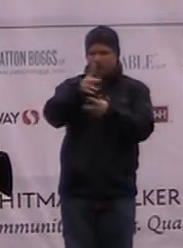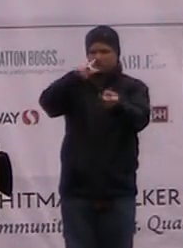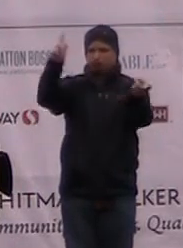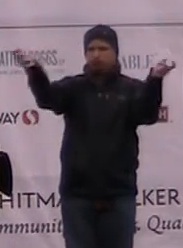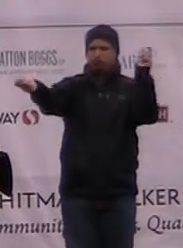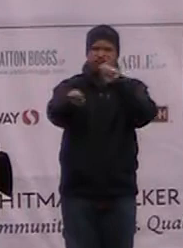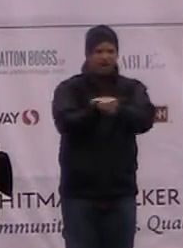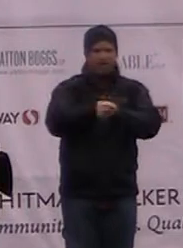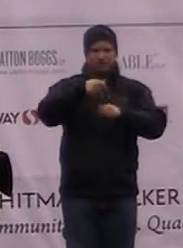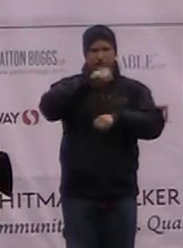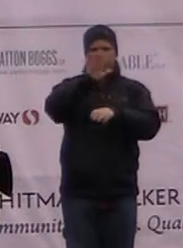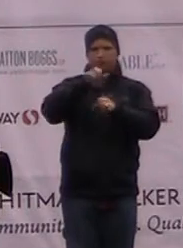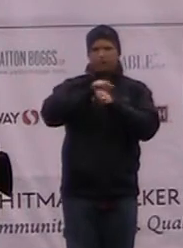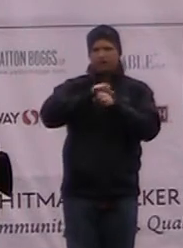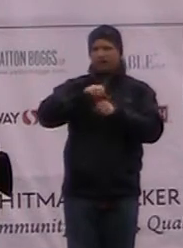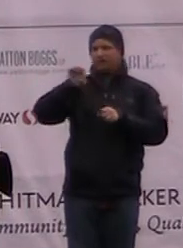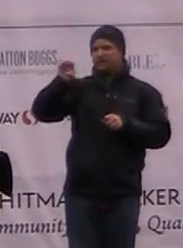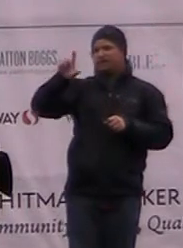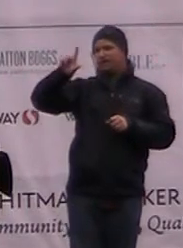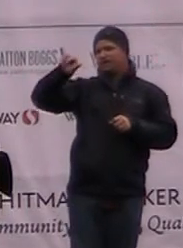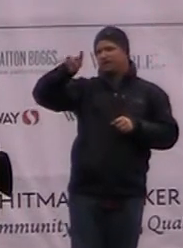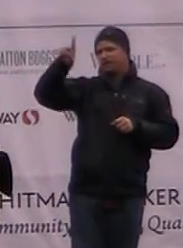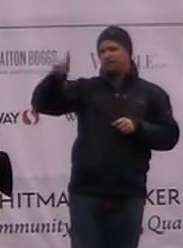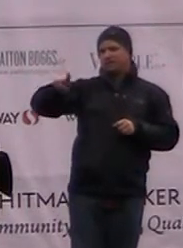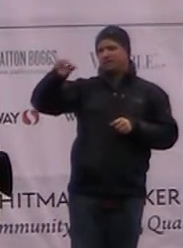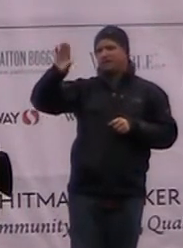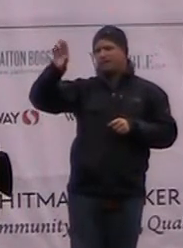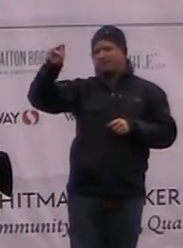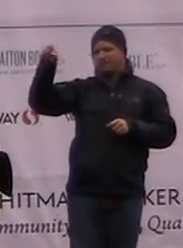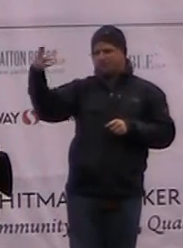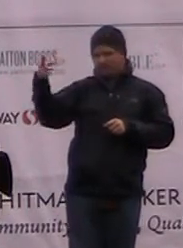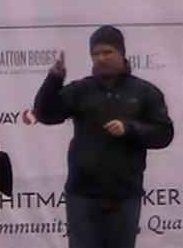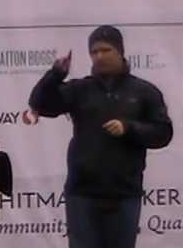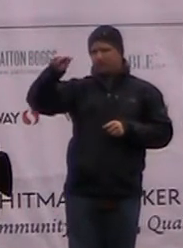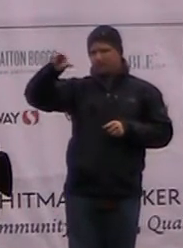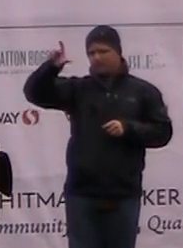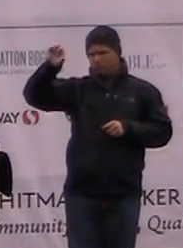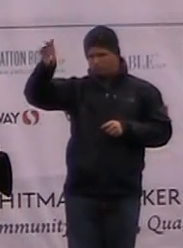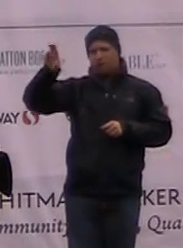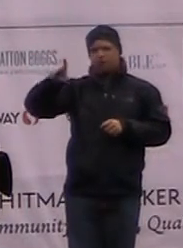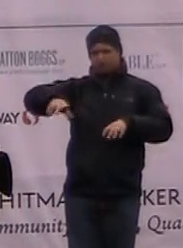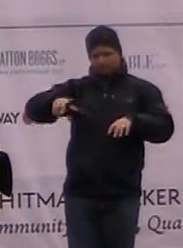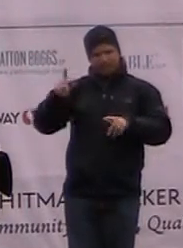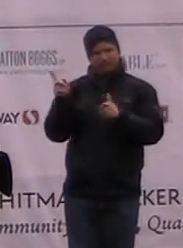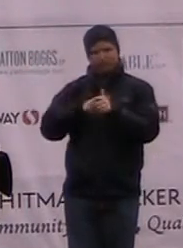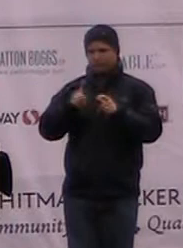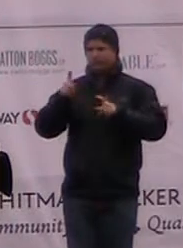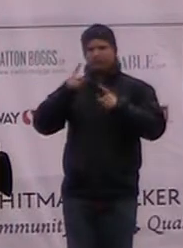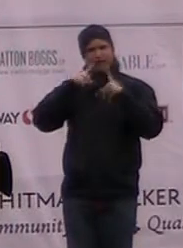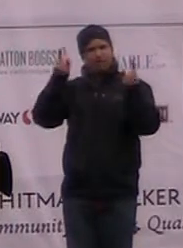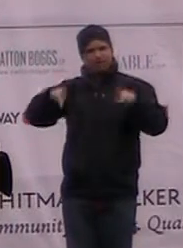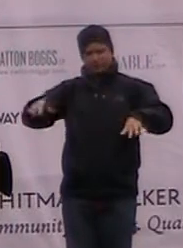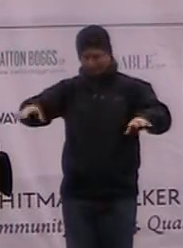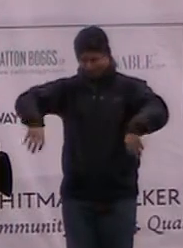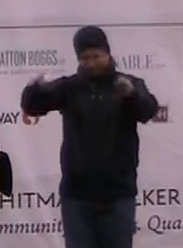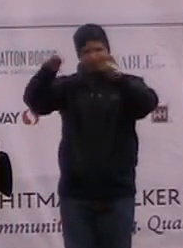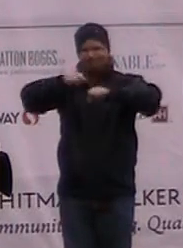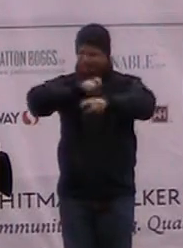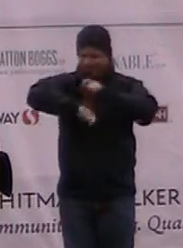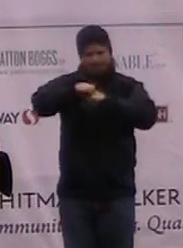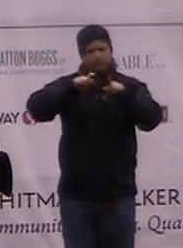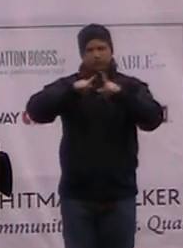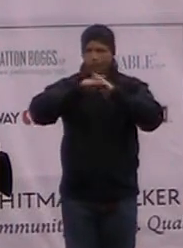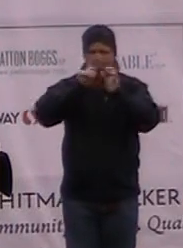work. Elizabeth Taylor was the first major Hollywood star to take up the cause of HIV/AIDS. For a quarter